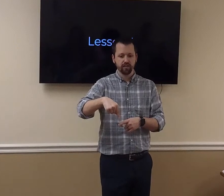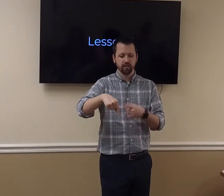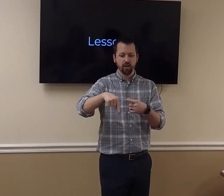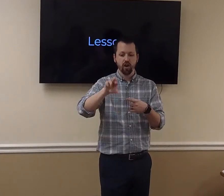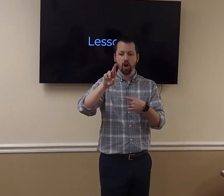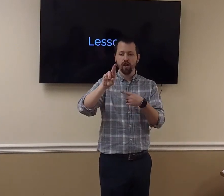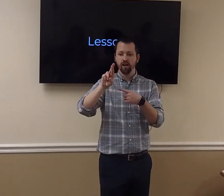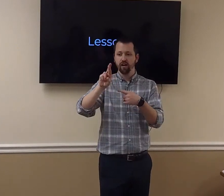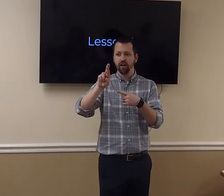R,